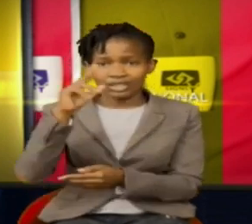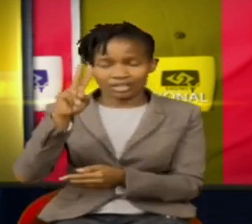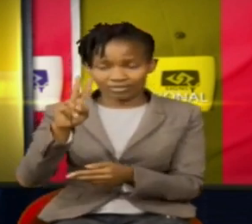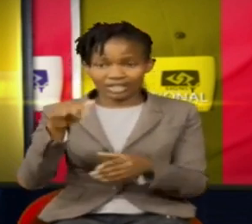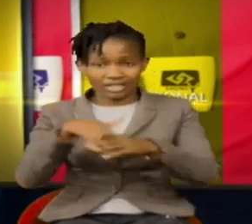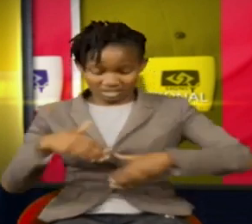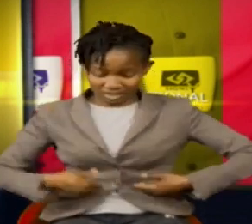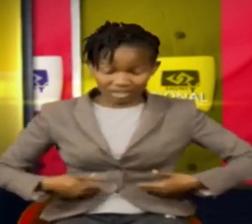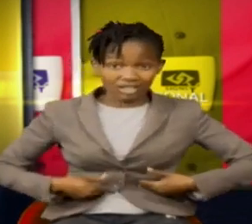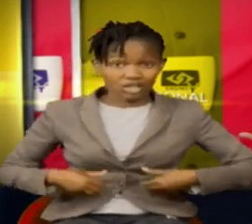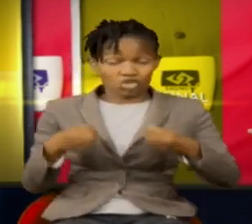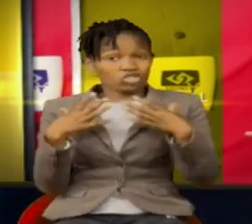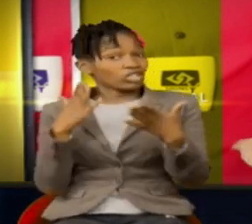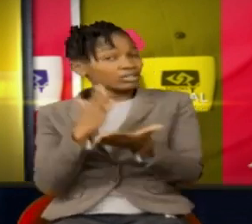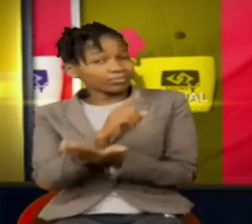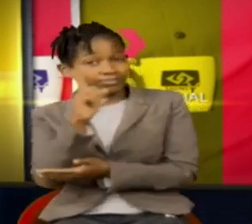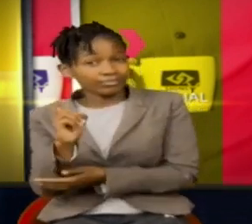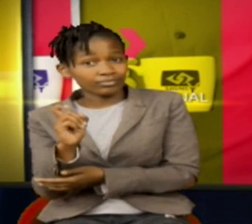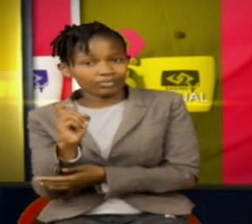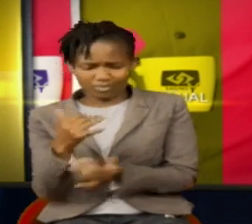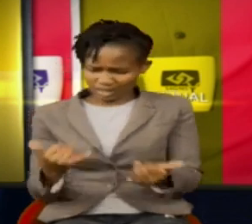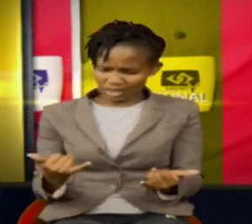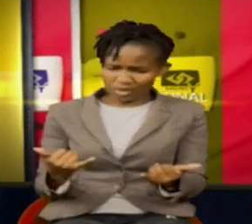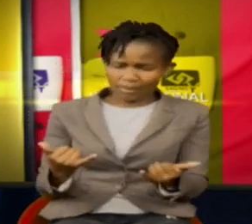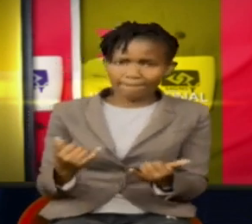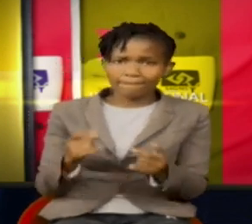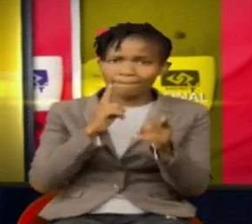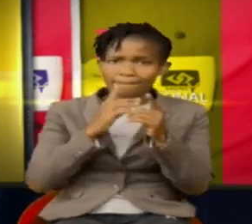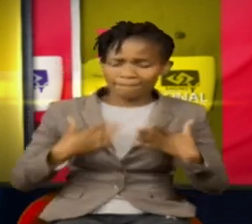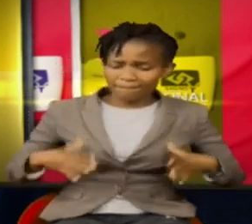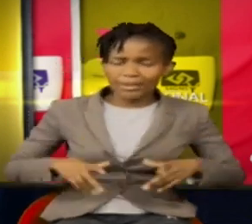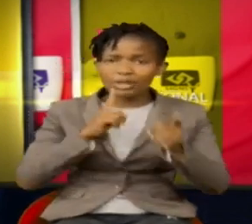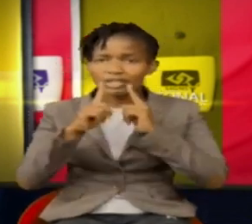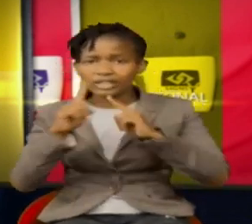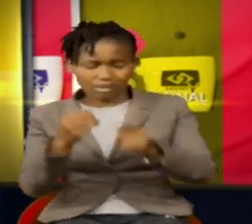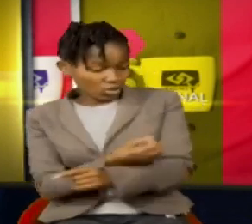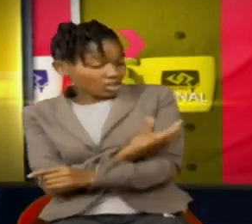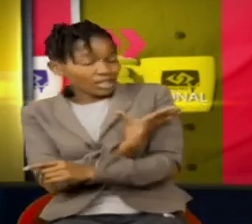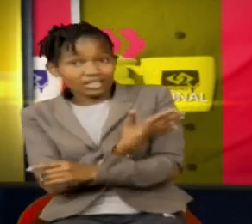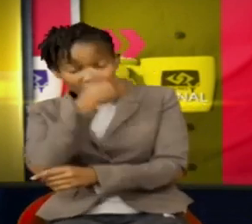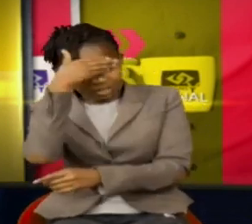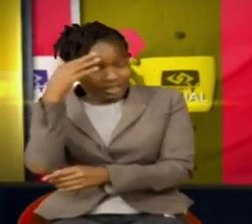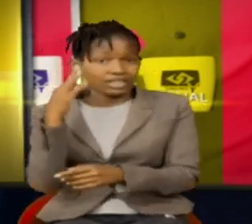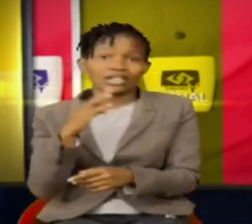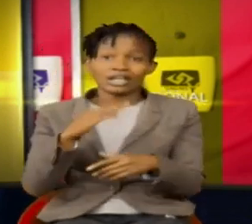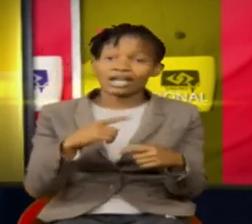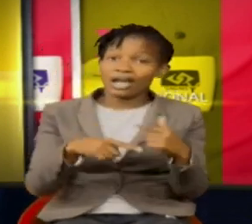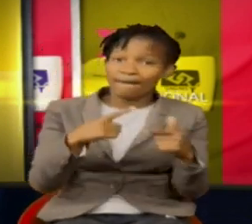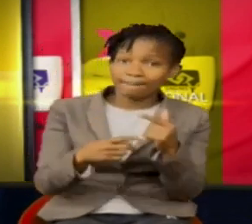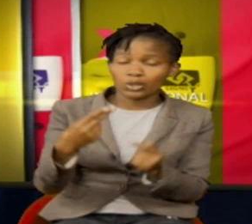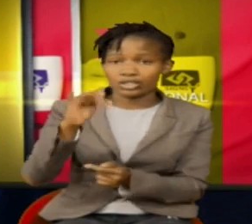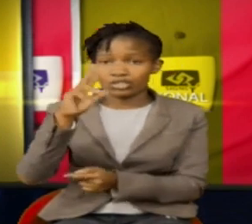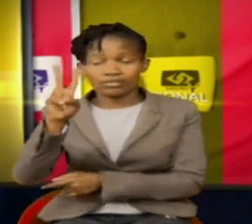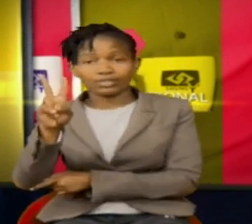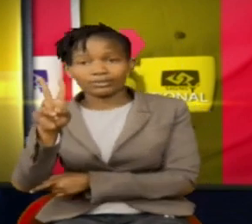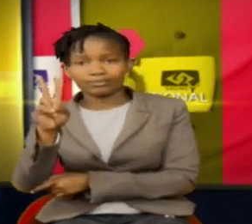Okay. That's shocking, right? That's shocking. But right now people are talking about cancer. Forgetting about HIV. People are forgetting about HIV. Mm-hmm. You see,